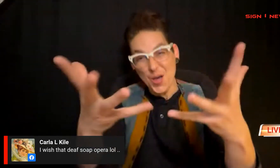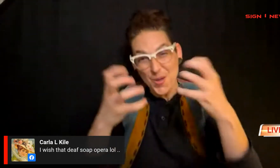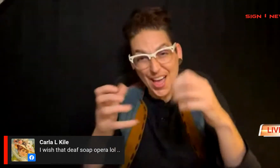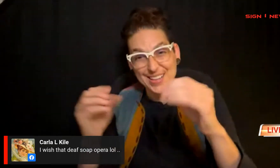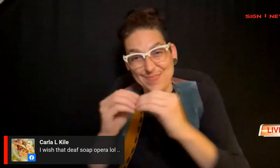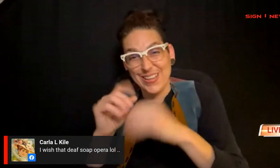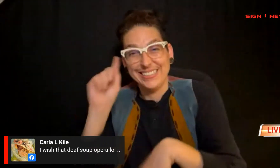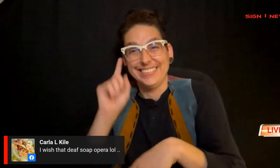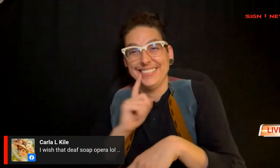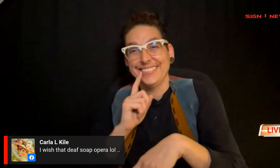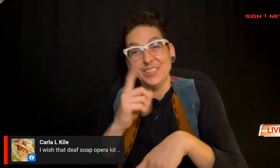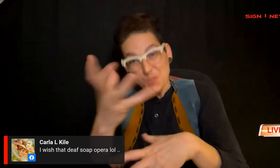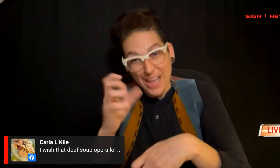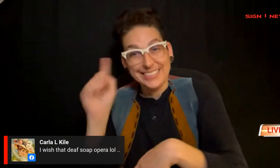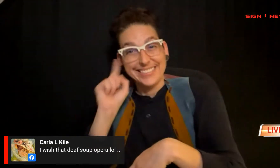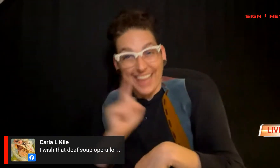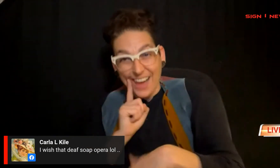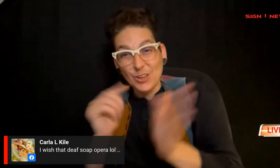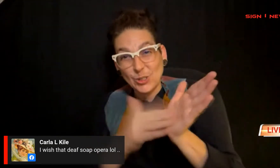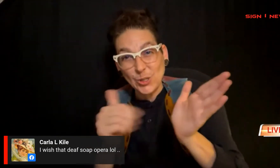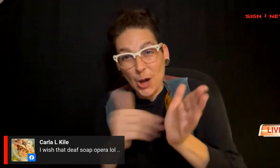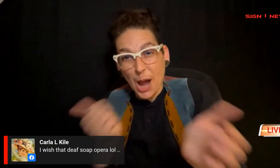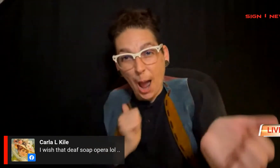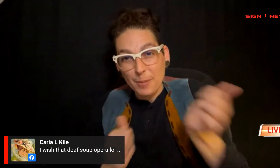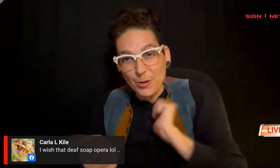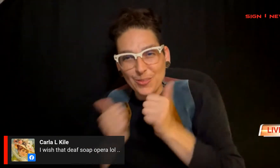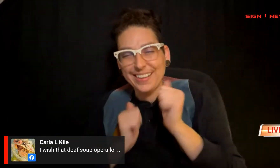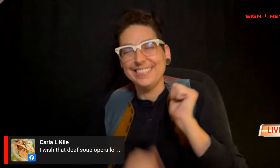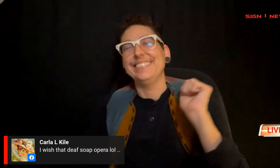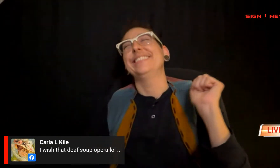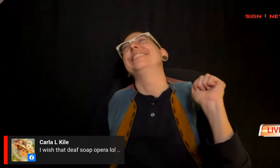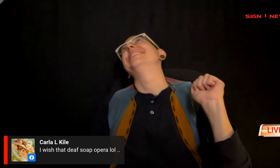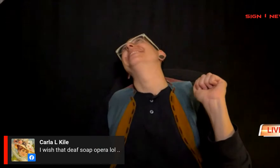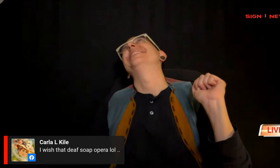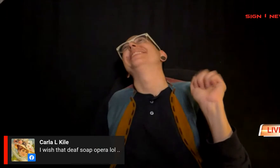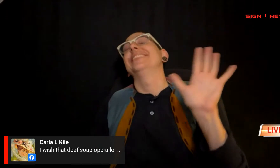Ah, I wish that there was a deaf soap opera.